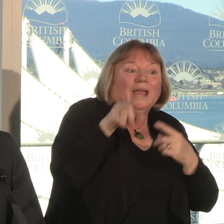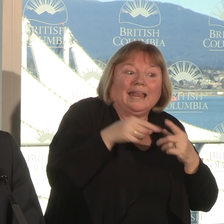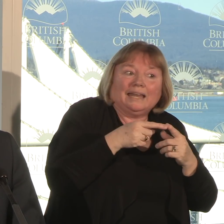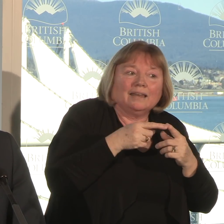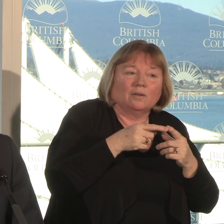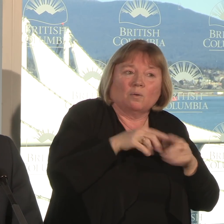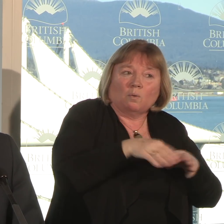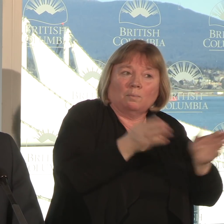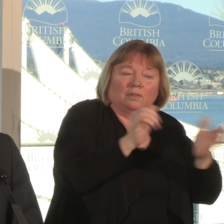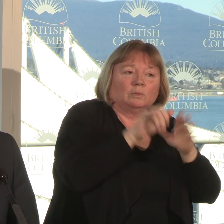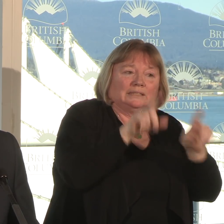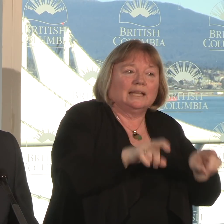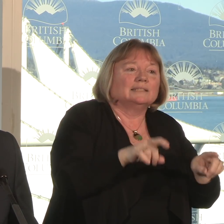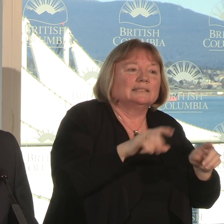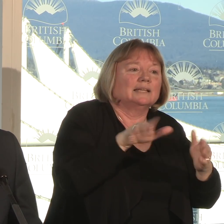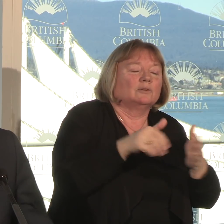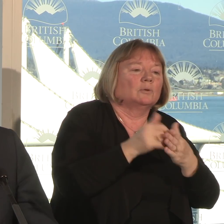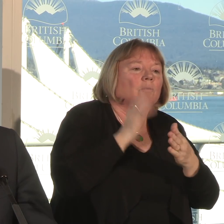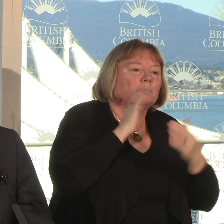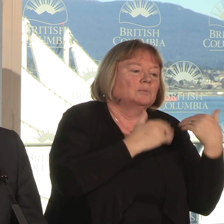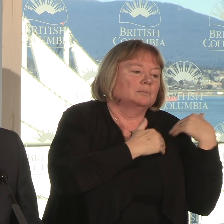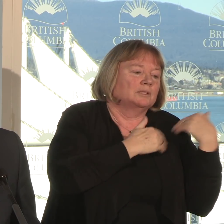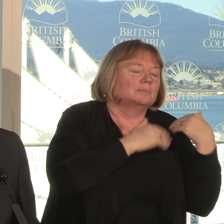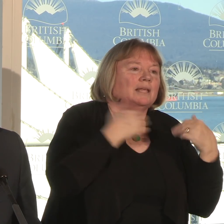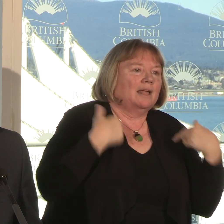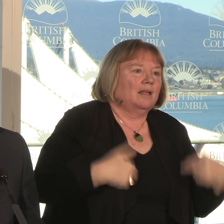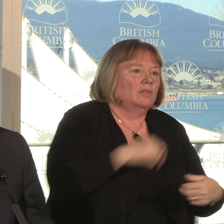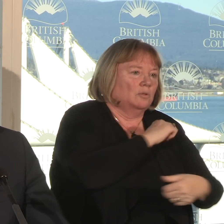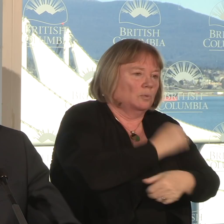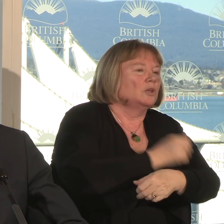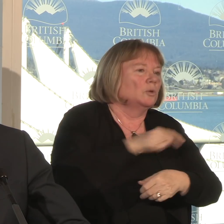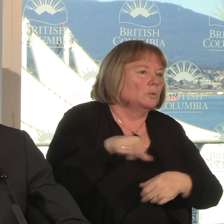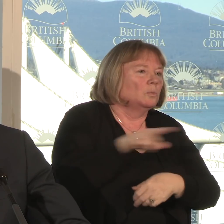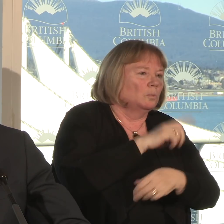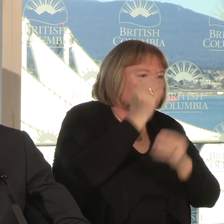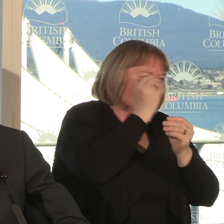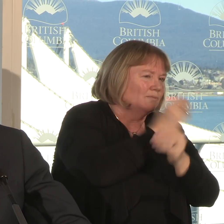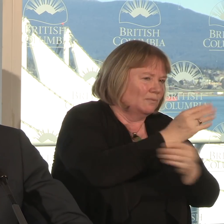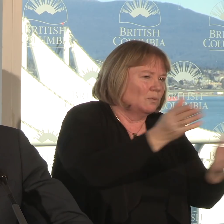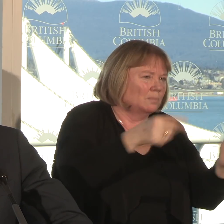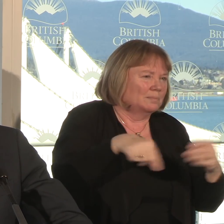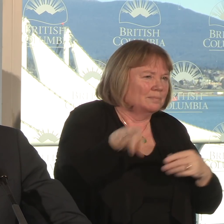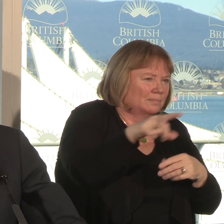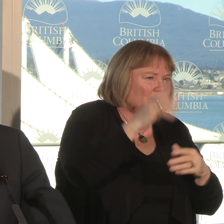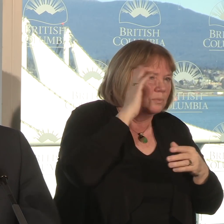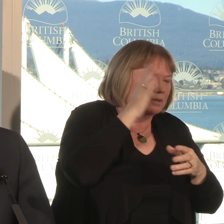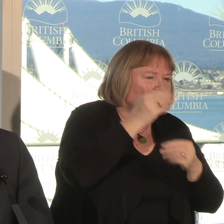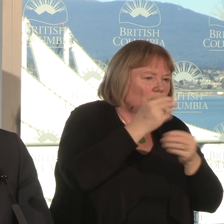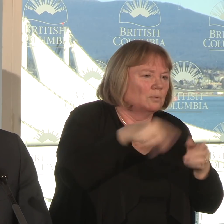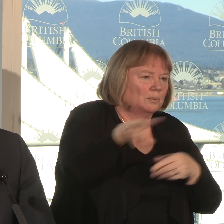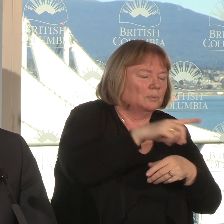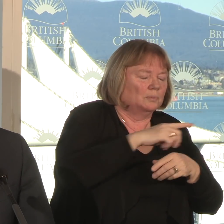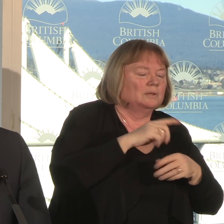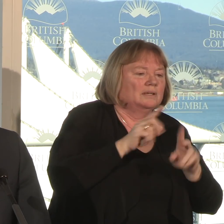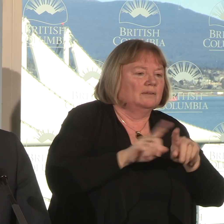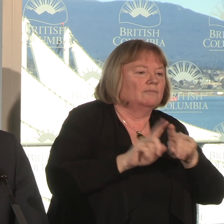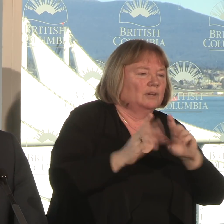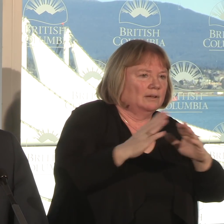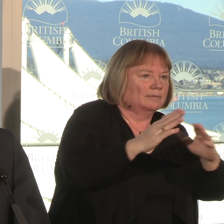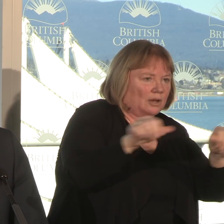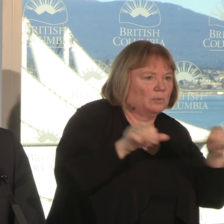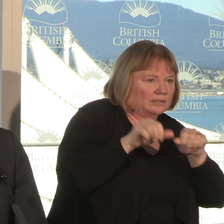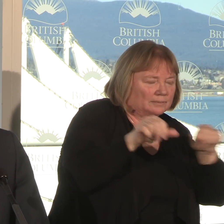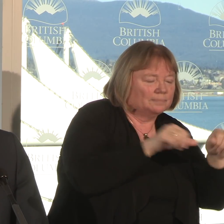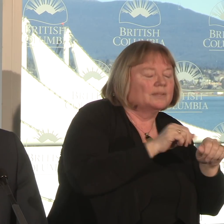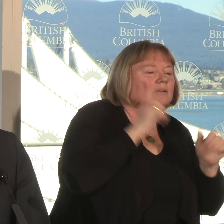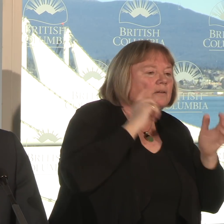will happen will be the responsibility of health authorities, and you will hear from them in different communities. As noted by Dr. Henry,